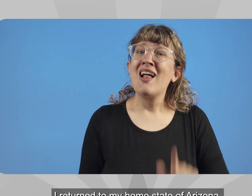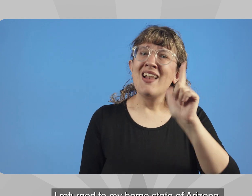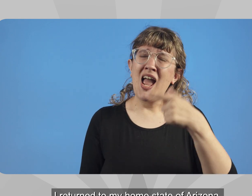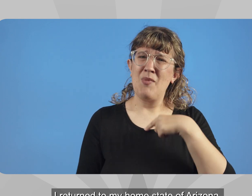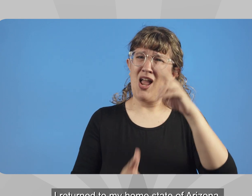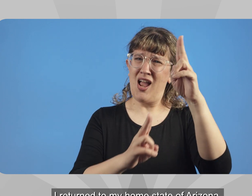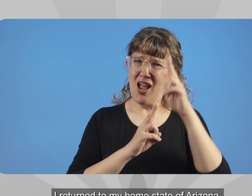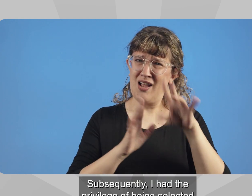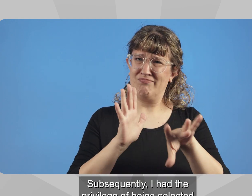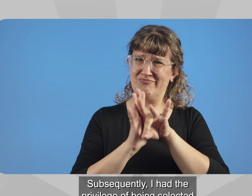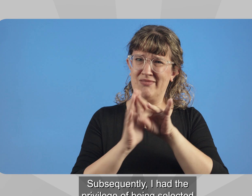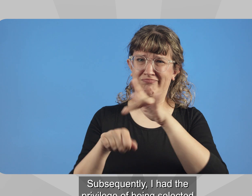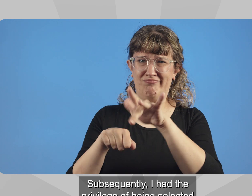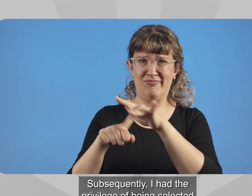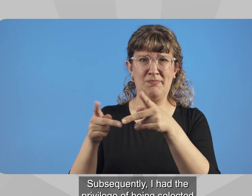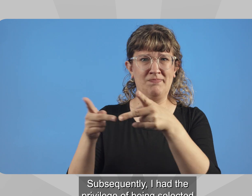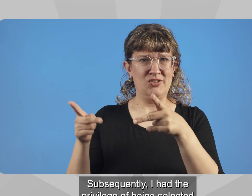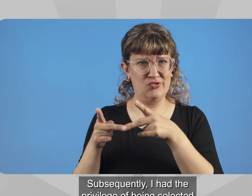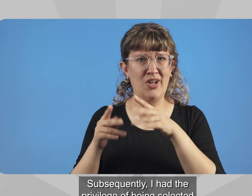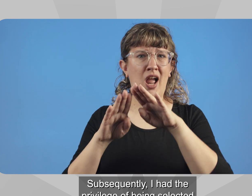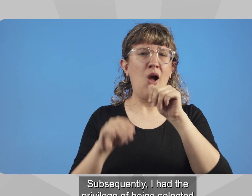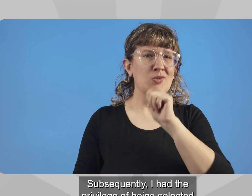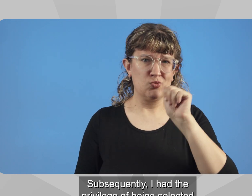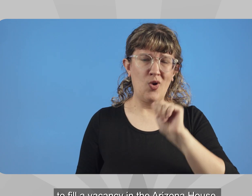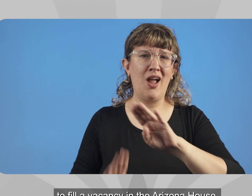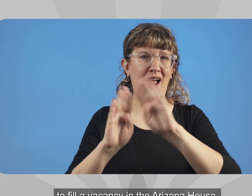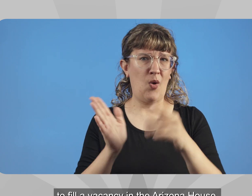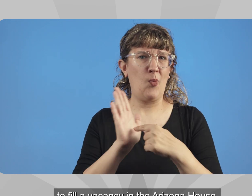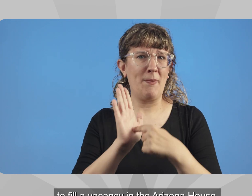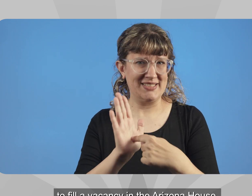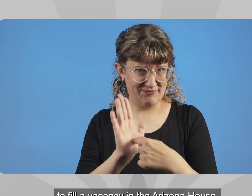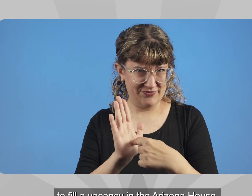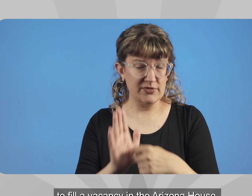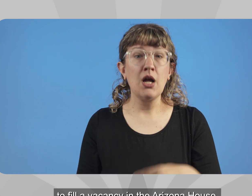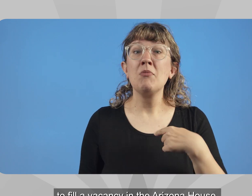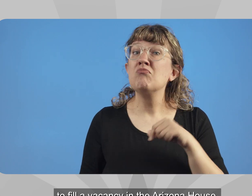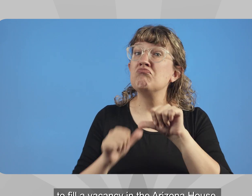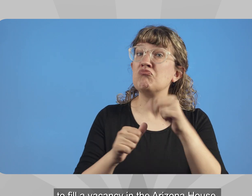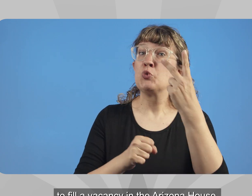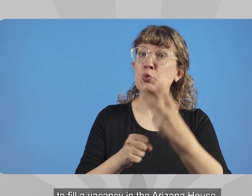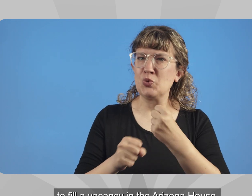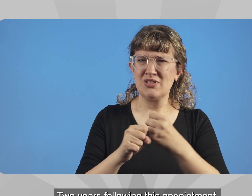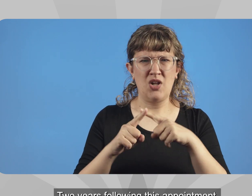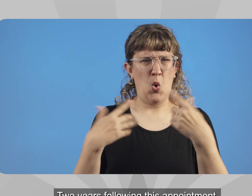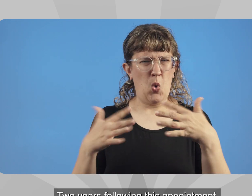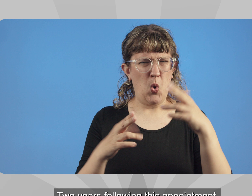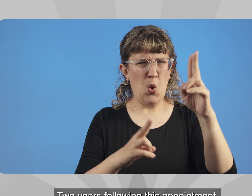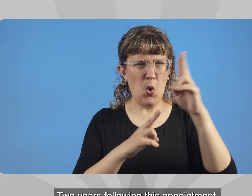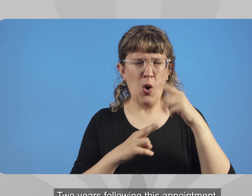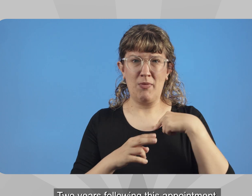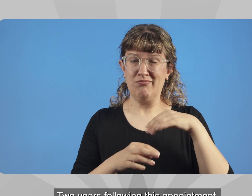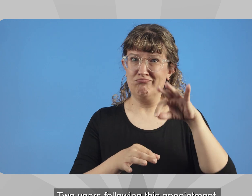of Arizona. Subsequently, I had the privilege of being selected to fill a vacancy in the Arizona House. 2